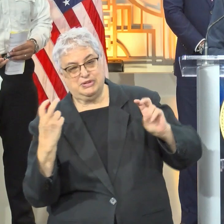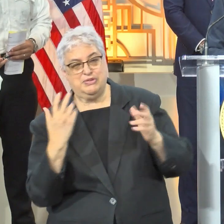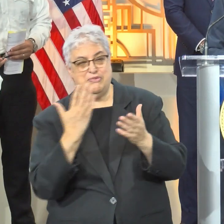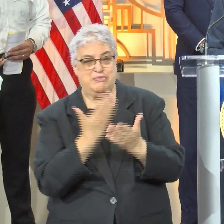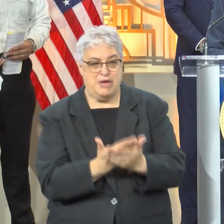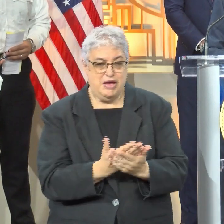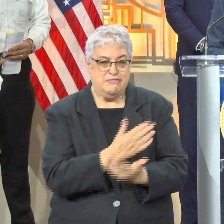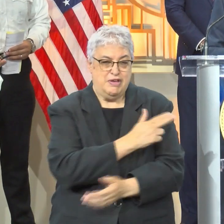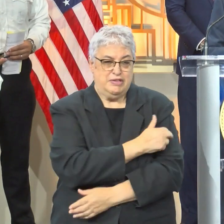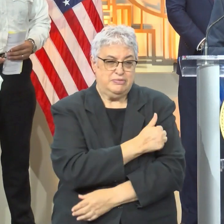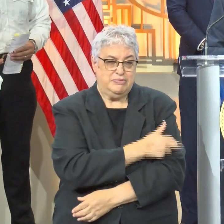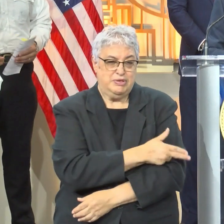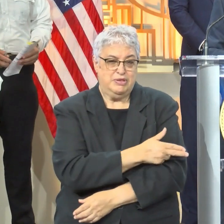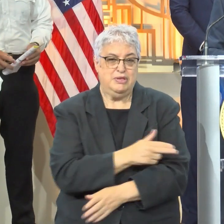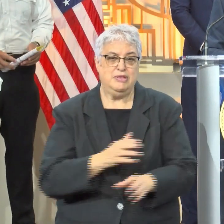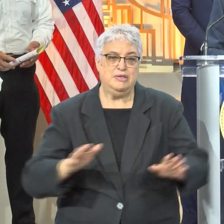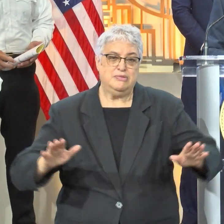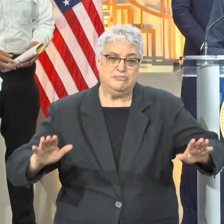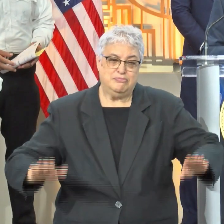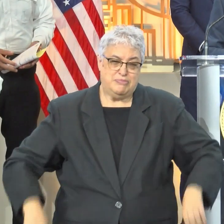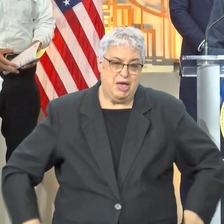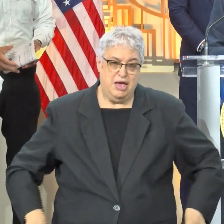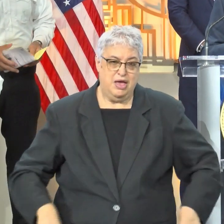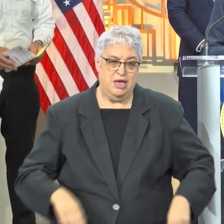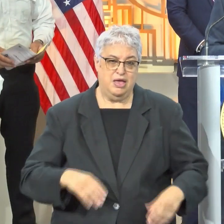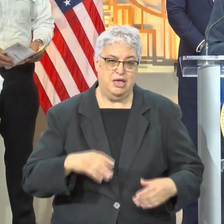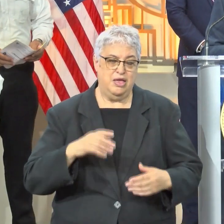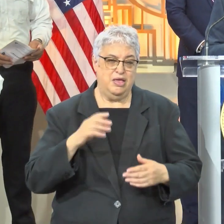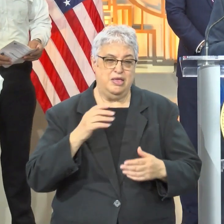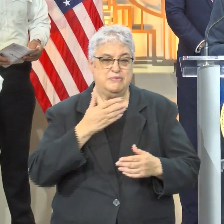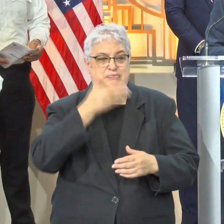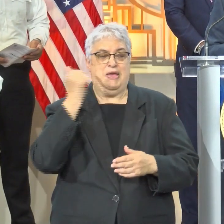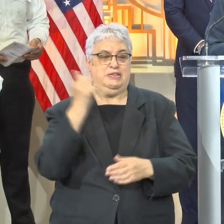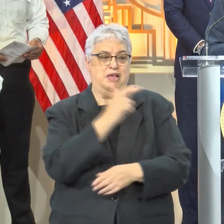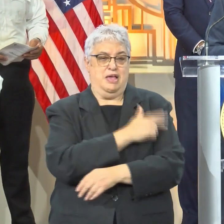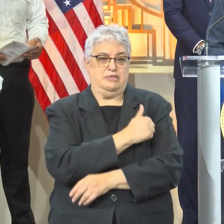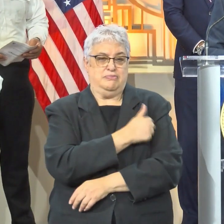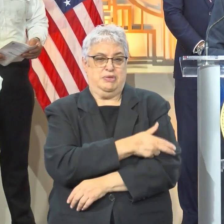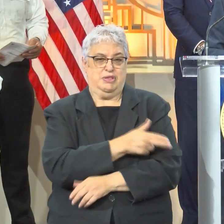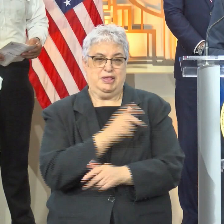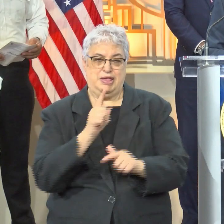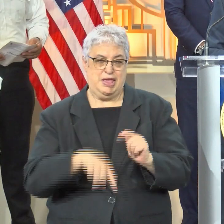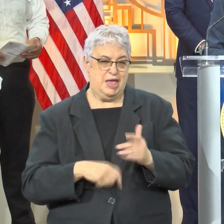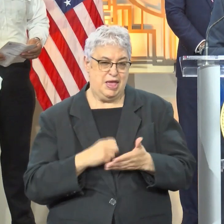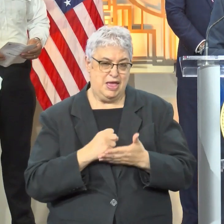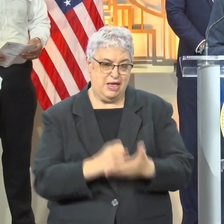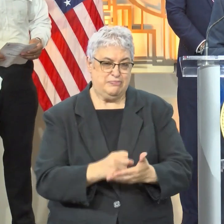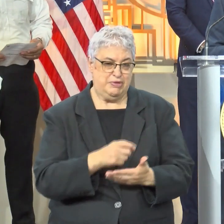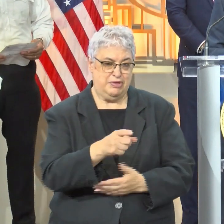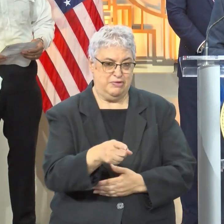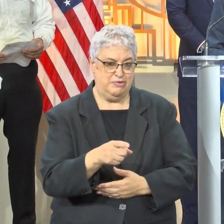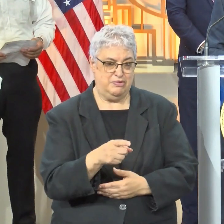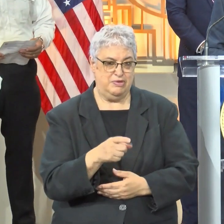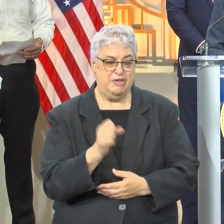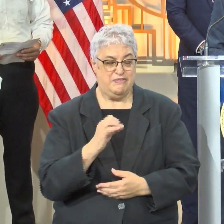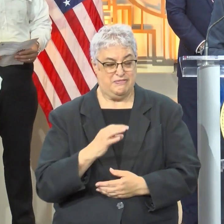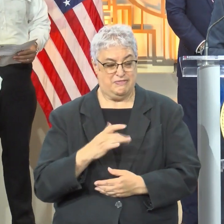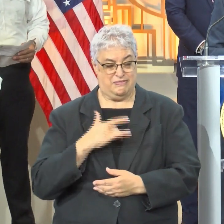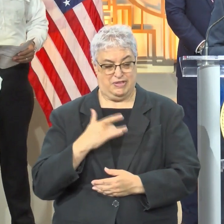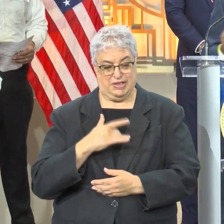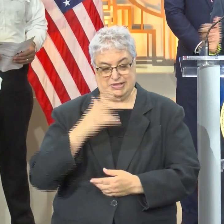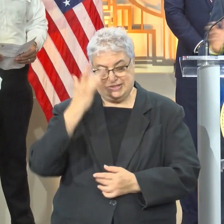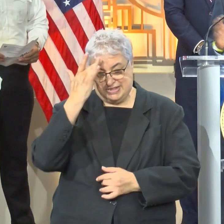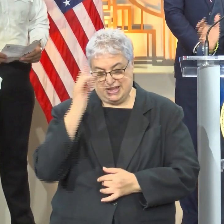get there, it's very difficult for even the best hospital system in the world to help you out.